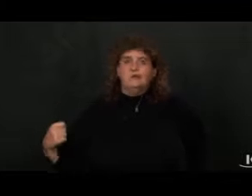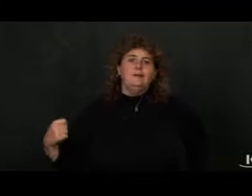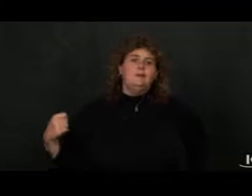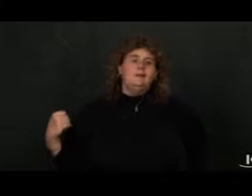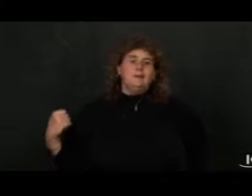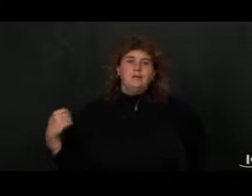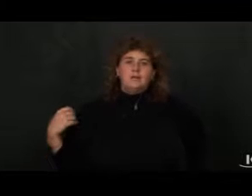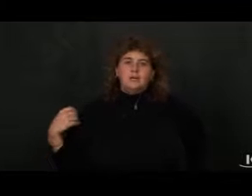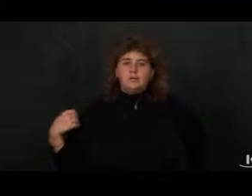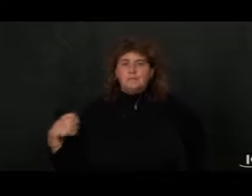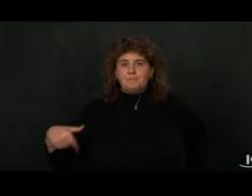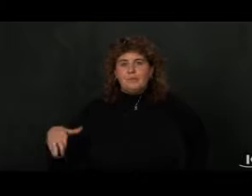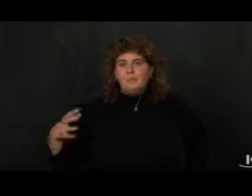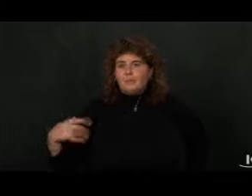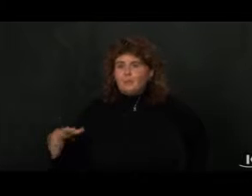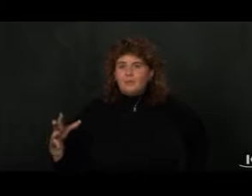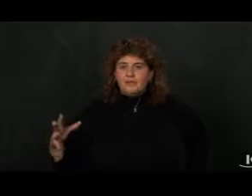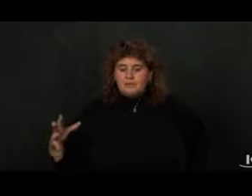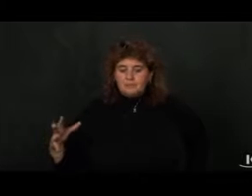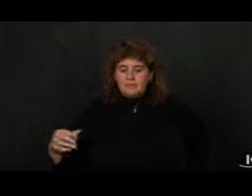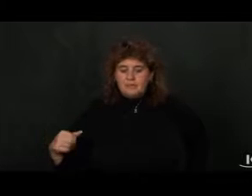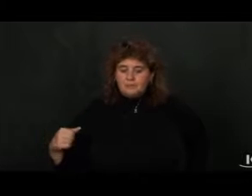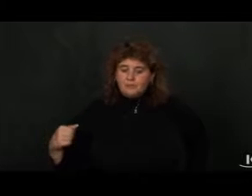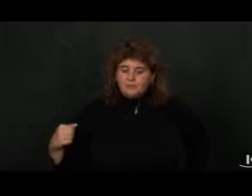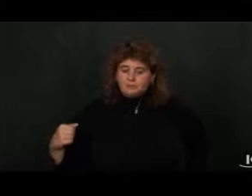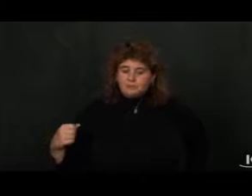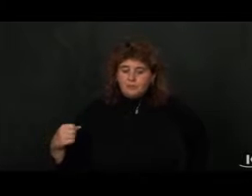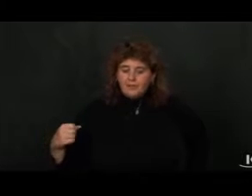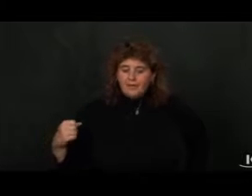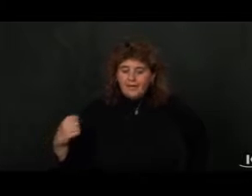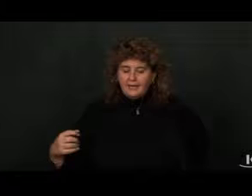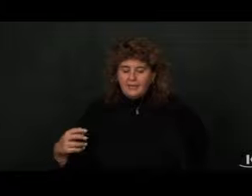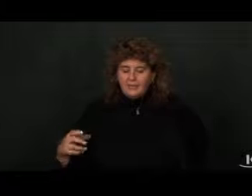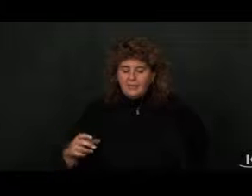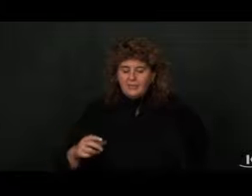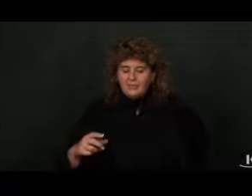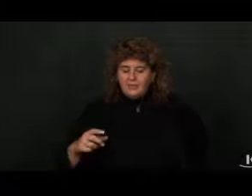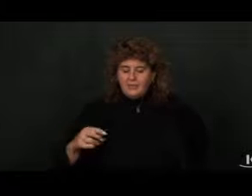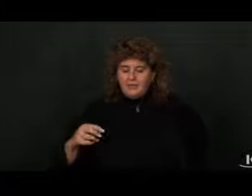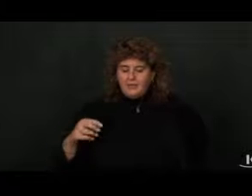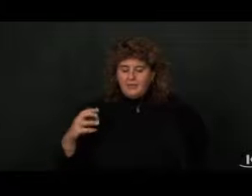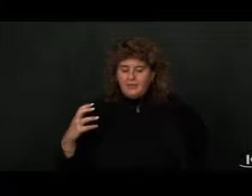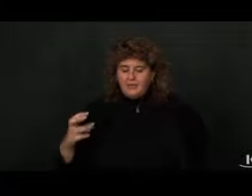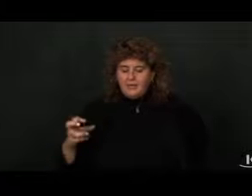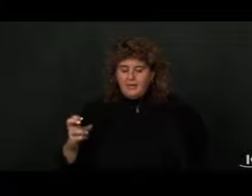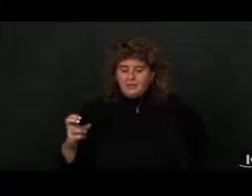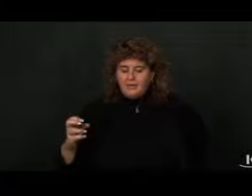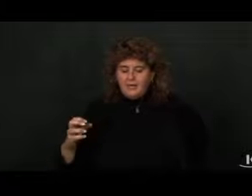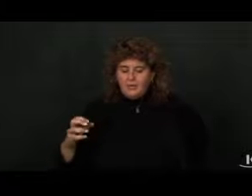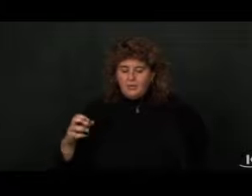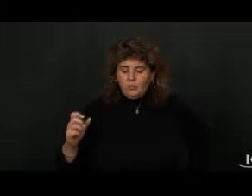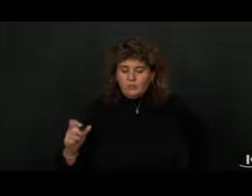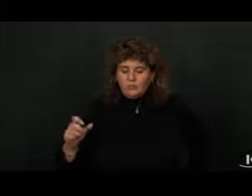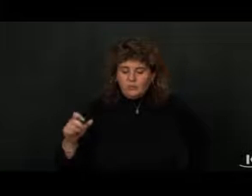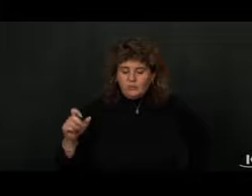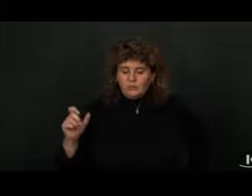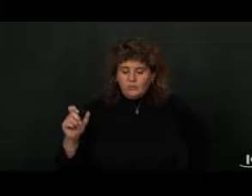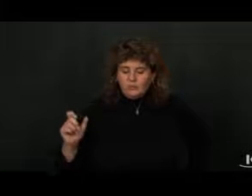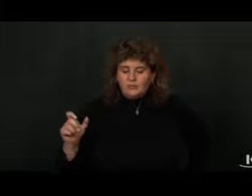and hematuria, let's say, and they might say, what's the test